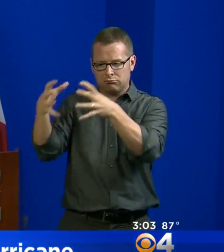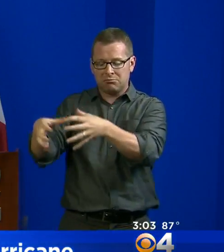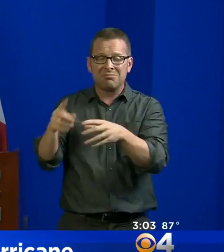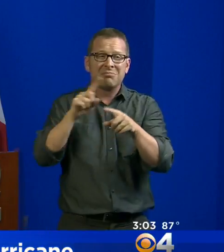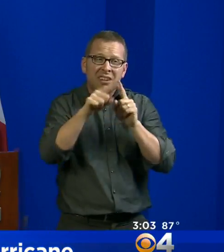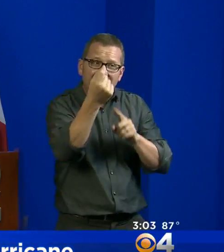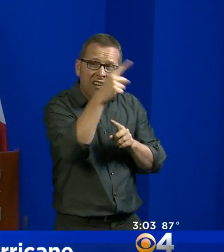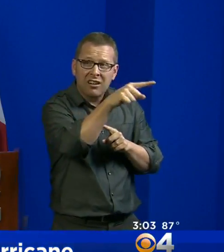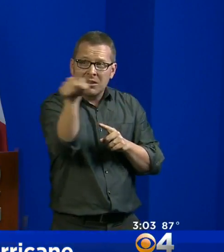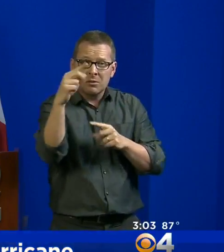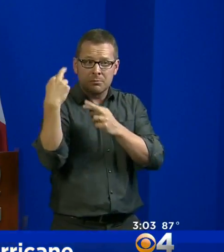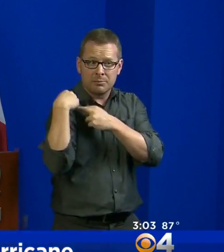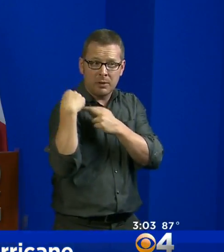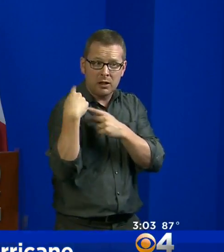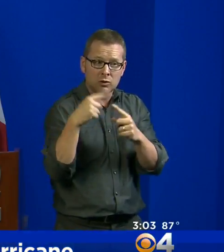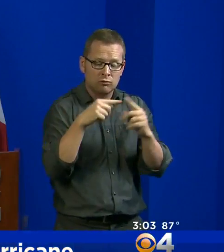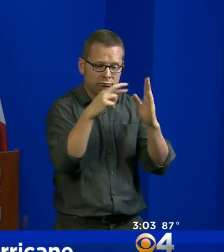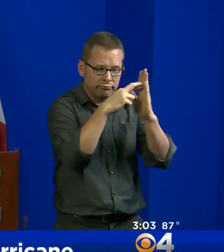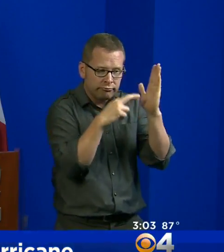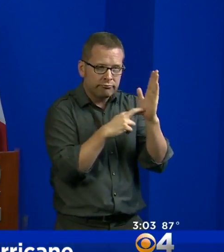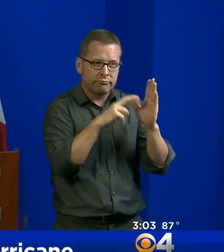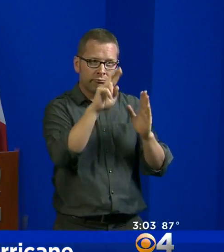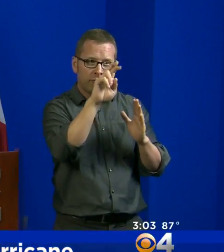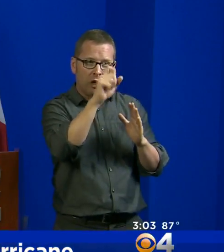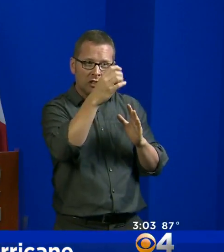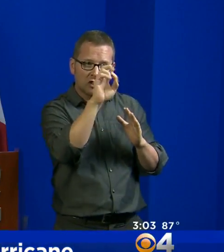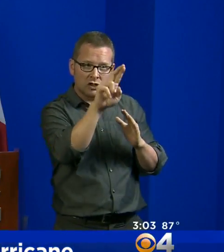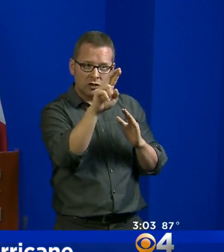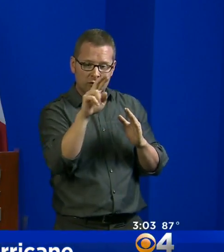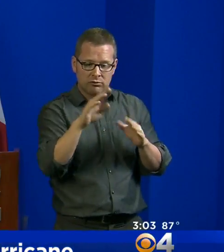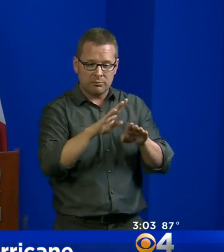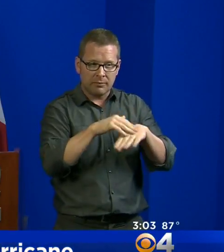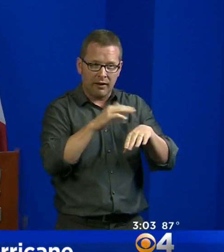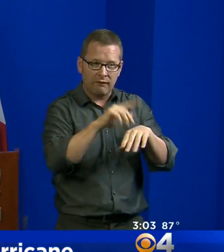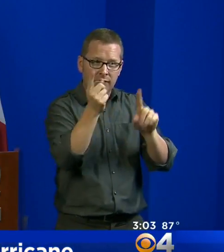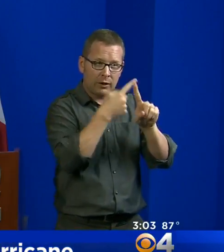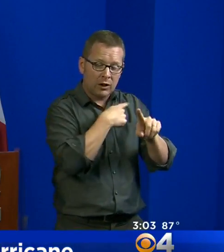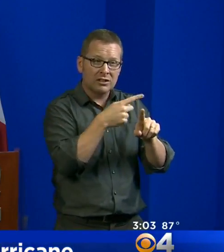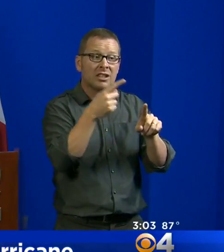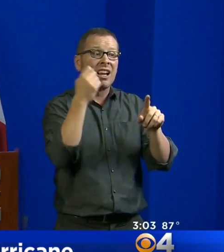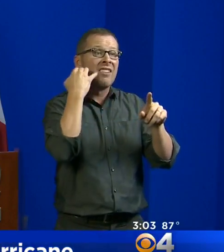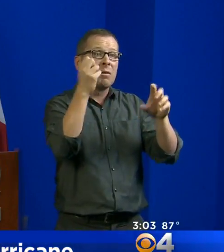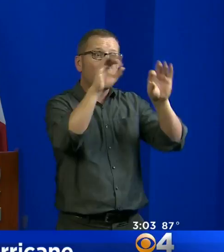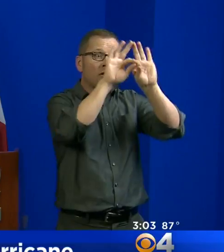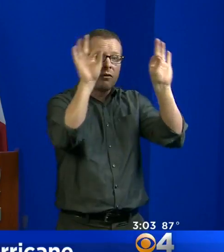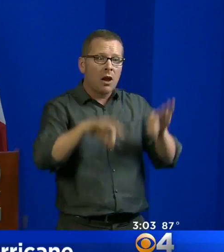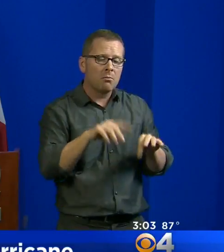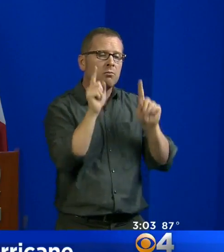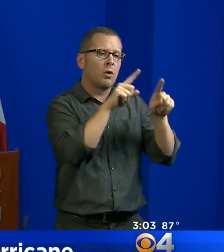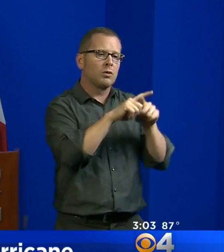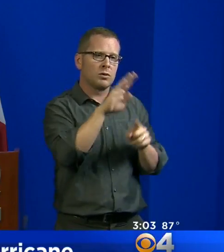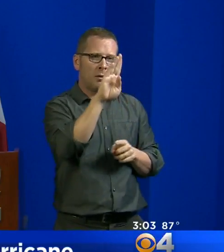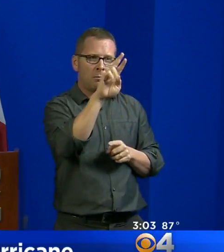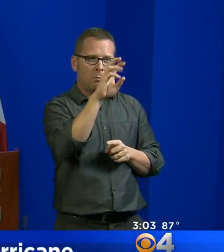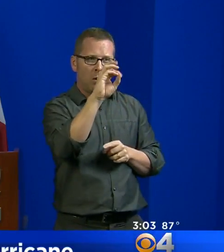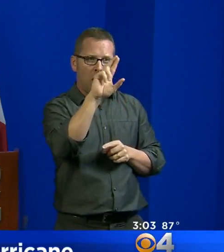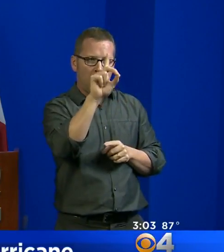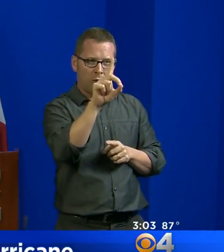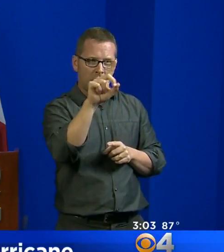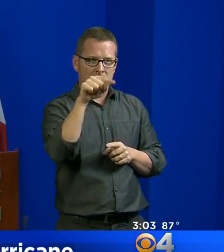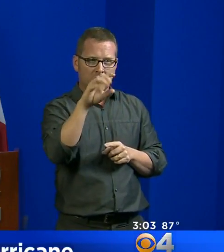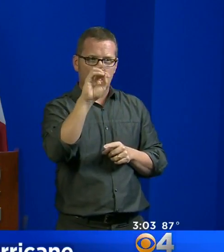broward.org/hurricane. Please note that because of space restraints, pets will be kept in a separate building adjacent to the